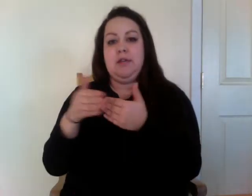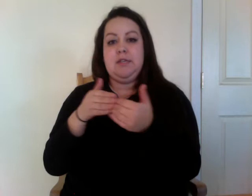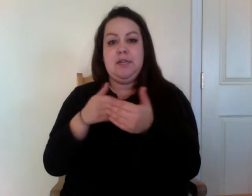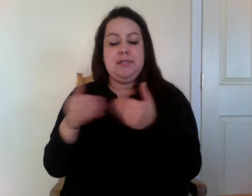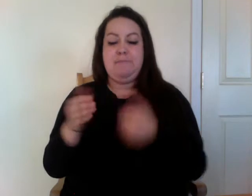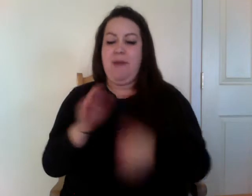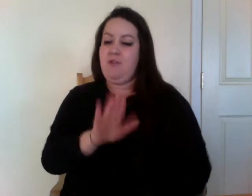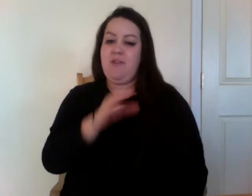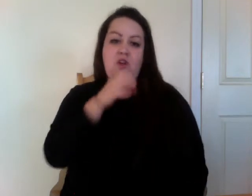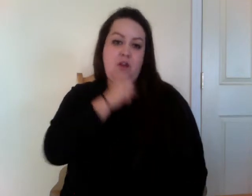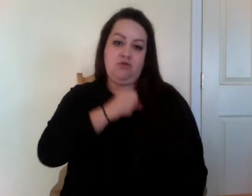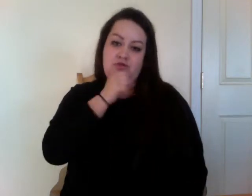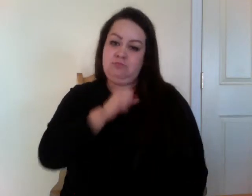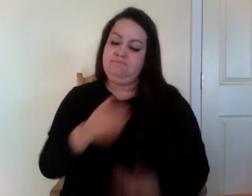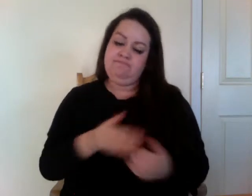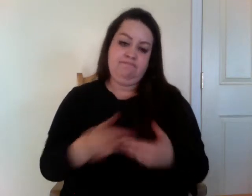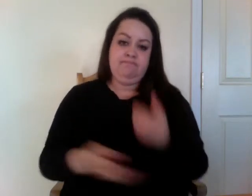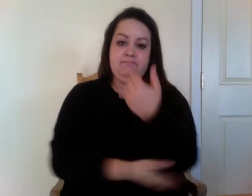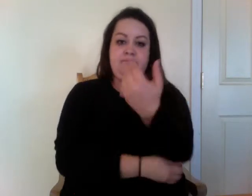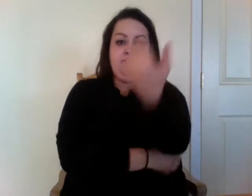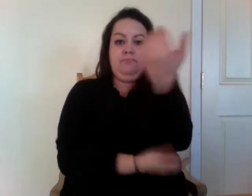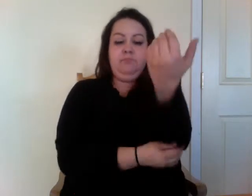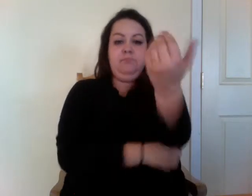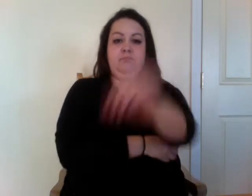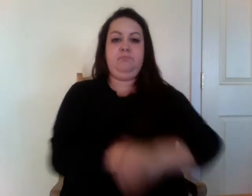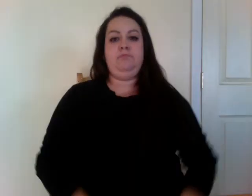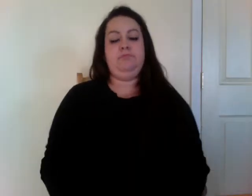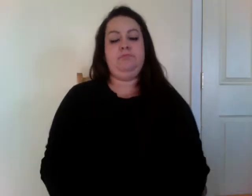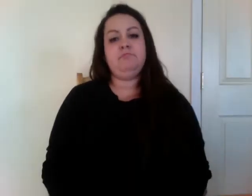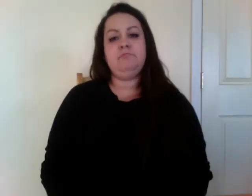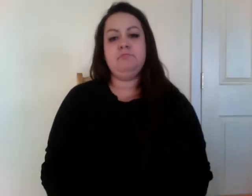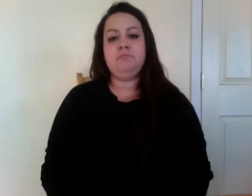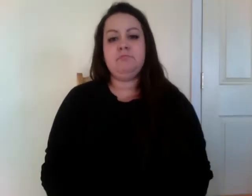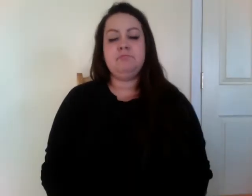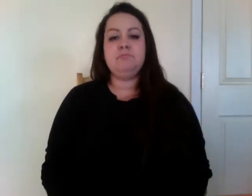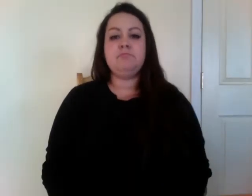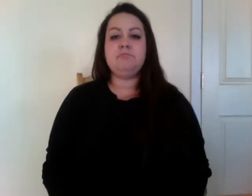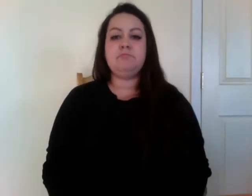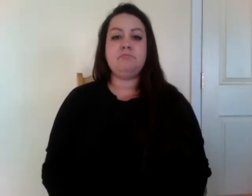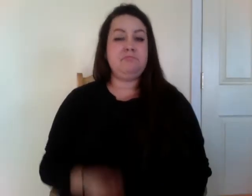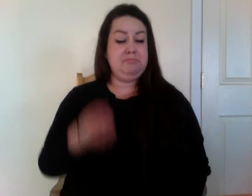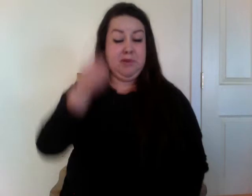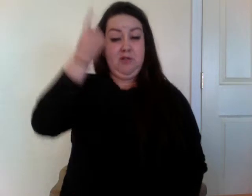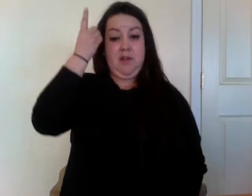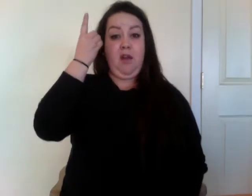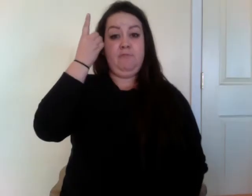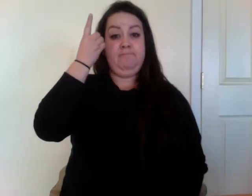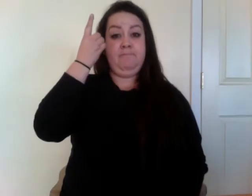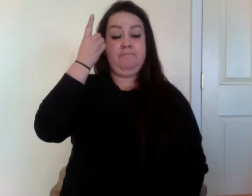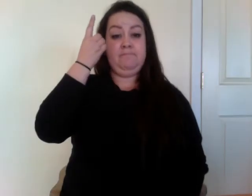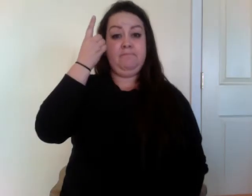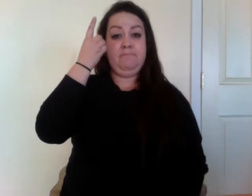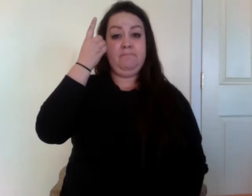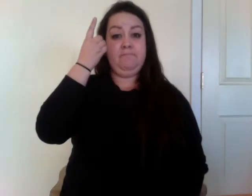age. There are some loopholes and some ways around that, where we, the college, can